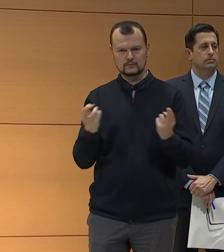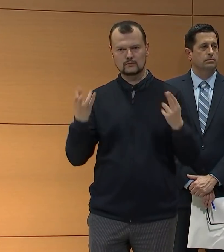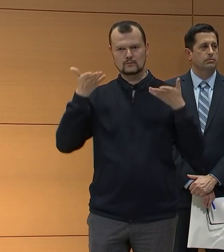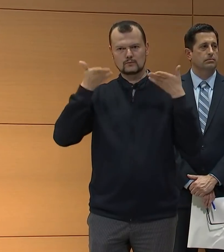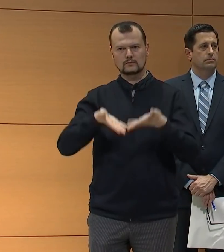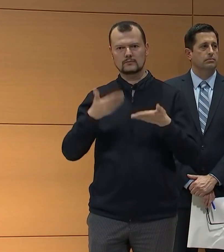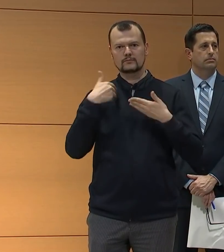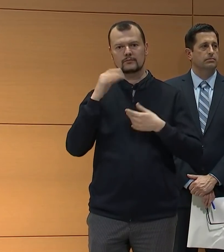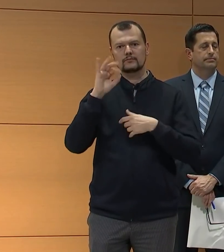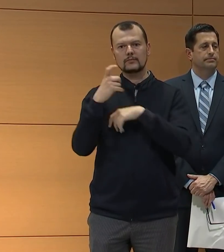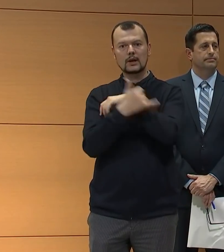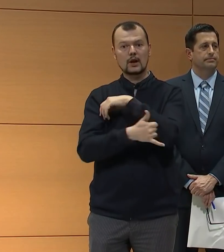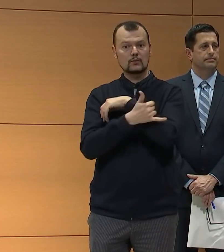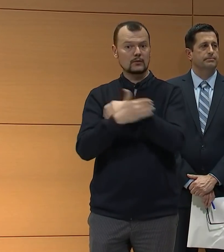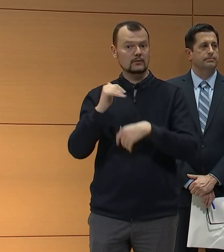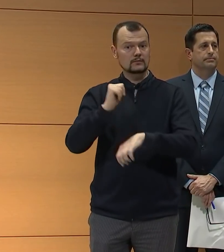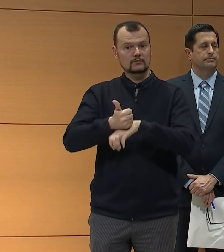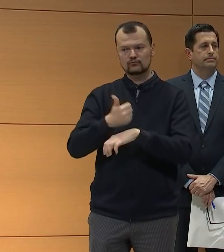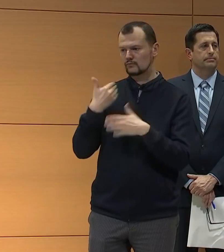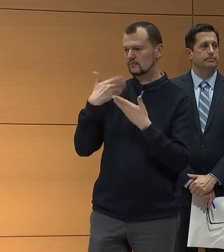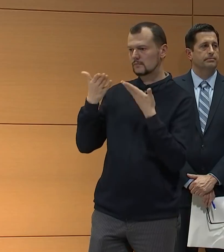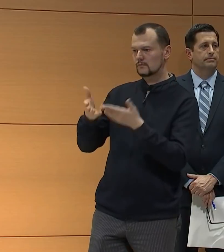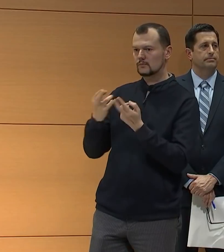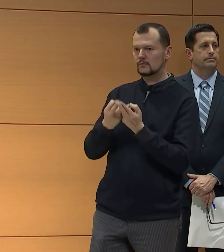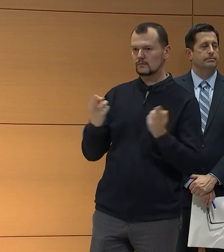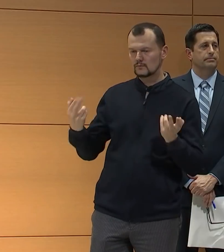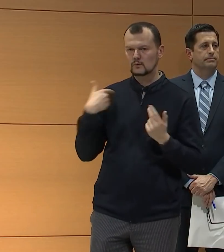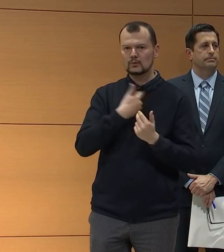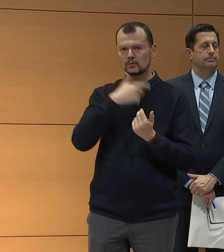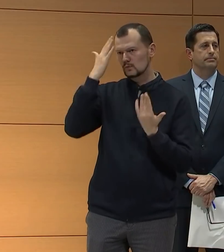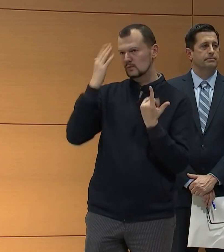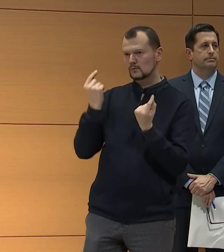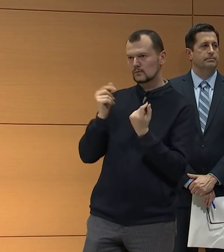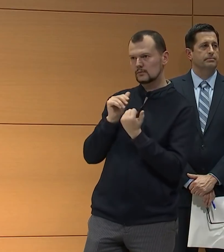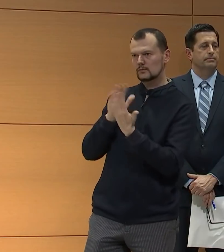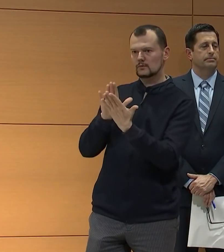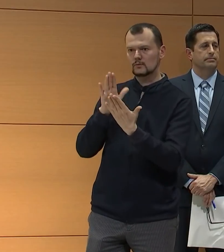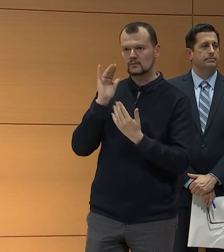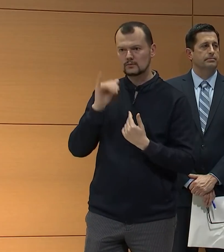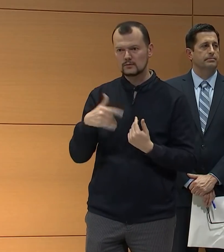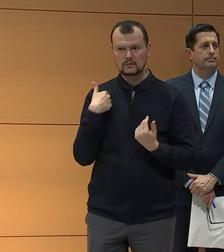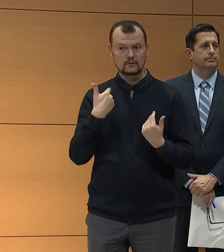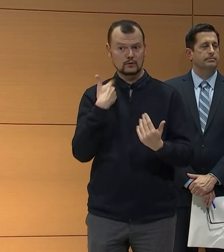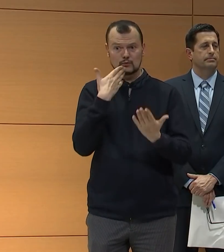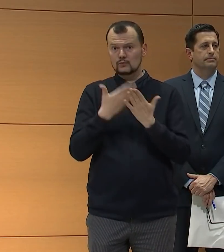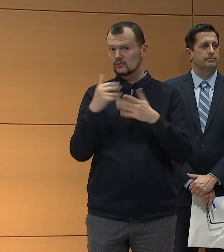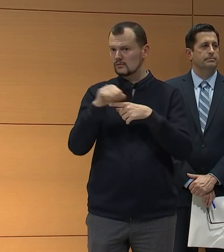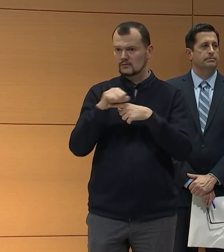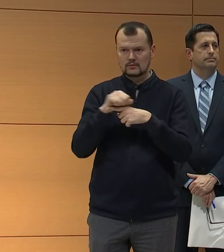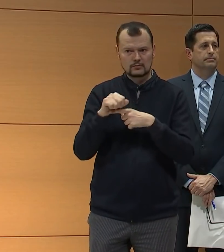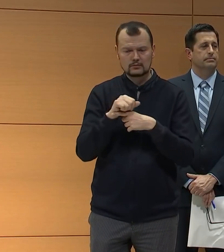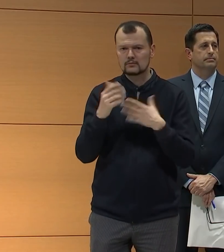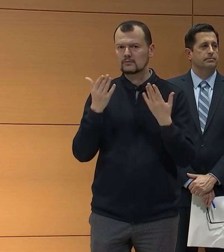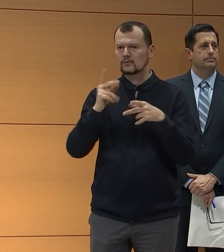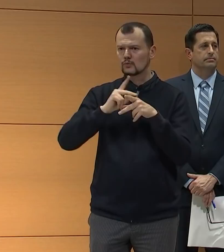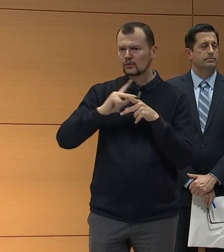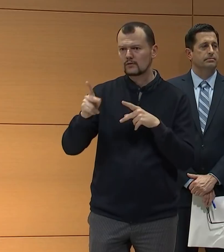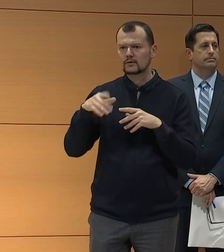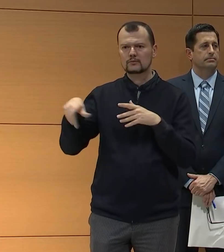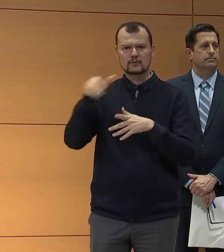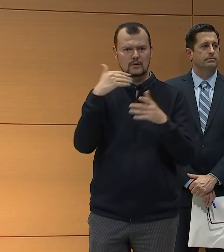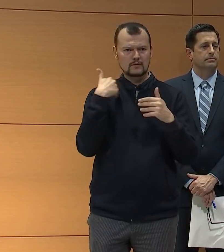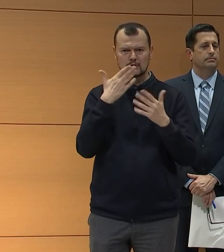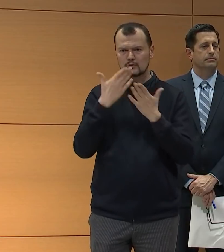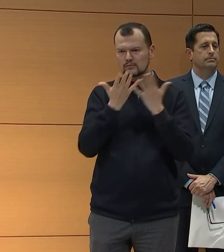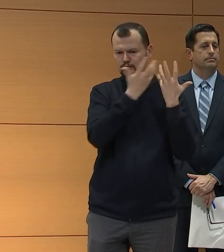of challenges that we're facing right now. We have very well-trained professionals, well-established plans and protocols to